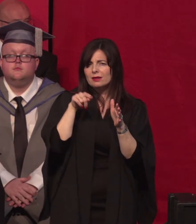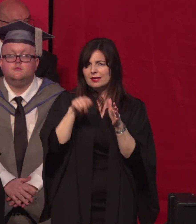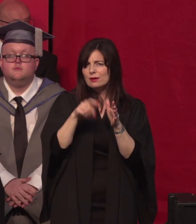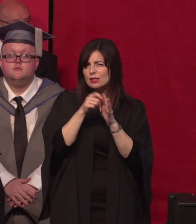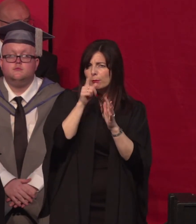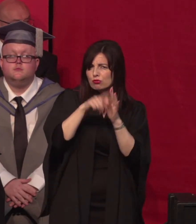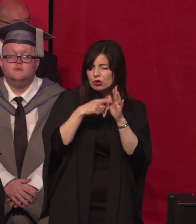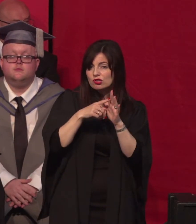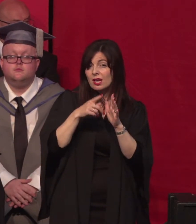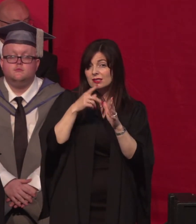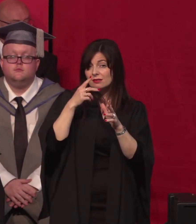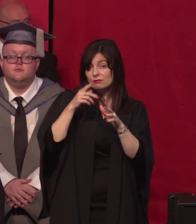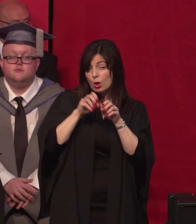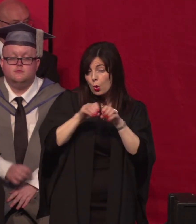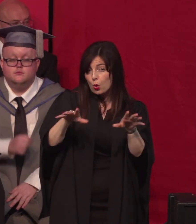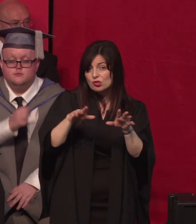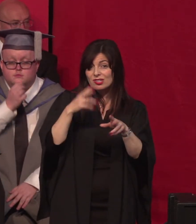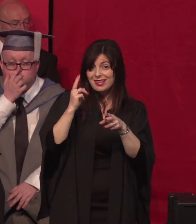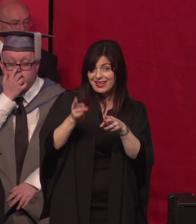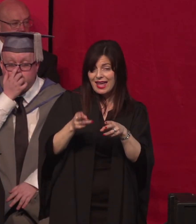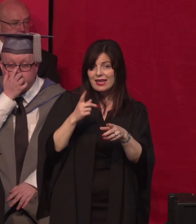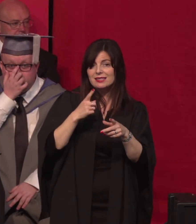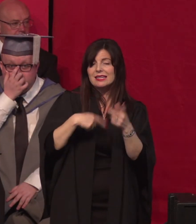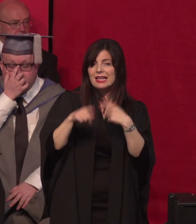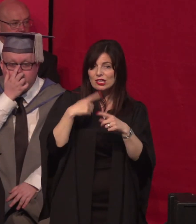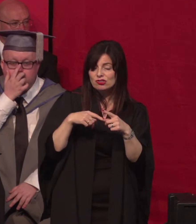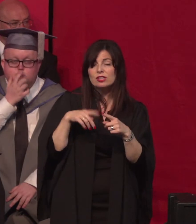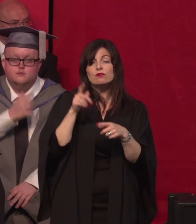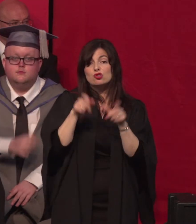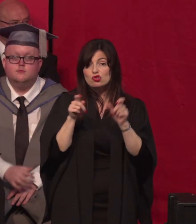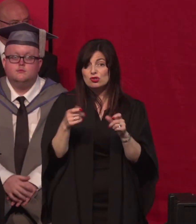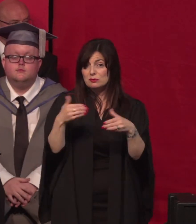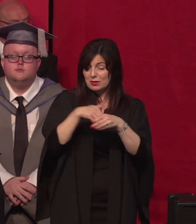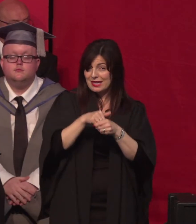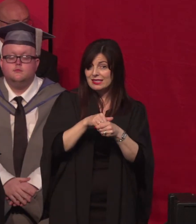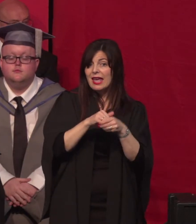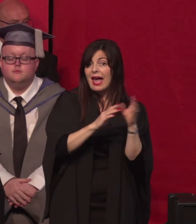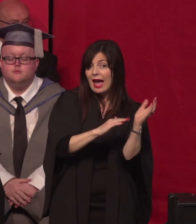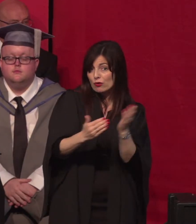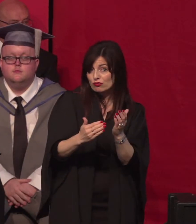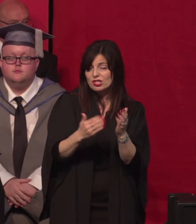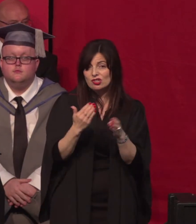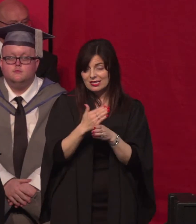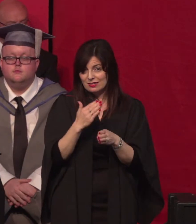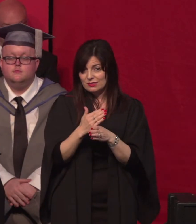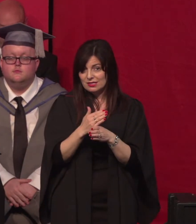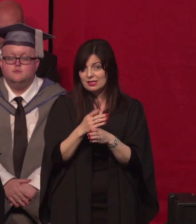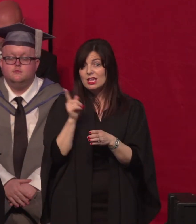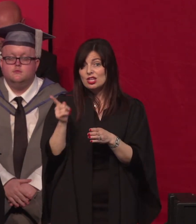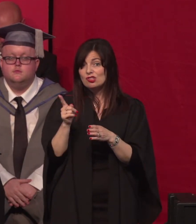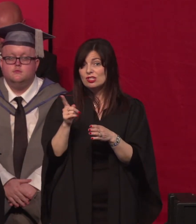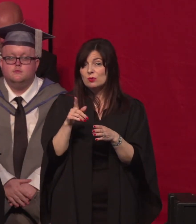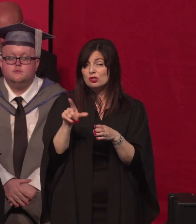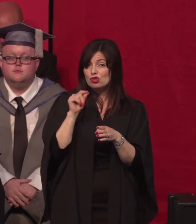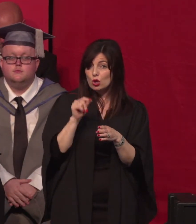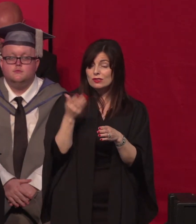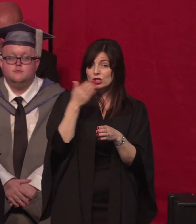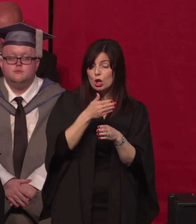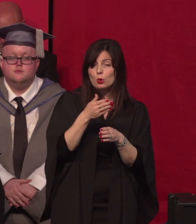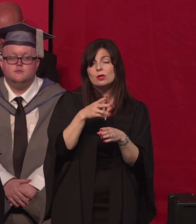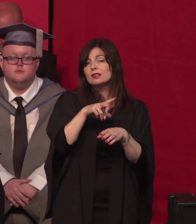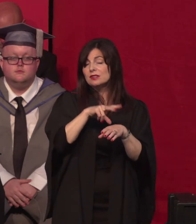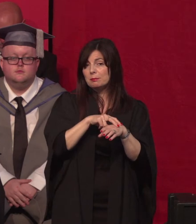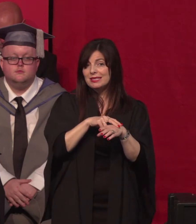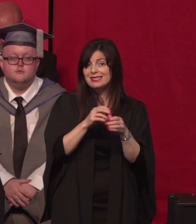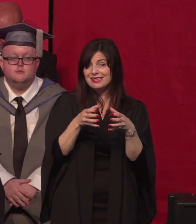relaunched last year, allowing students to engage in community outreach activity. Finally, Keris has been selected to attend the Police Academy of